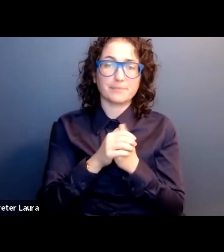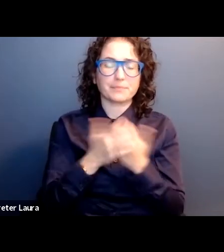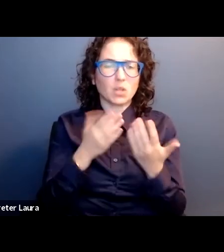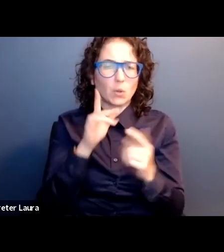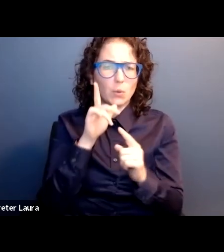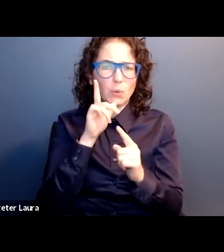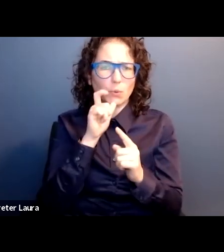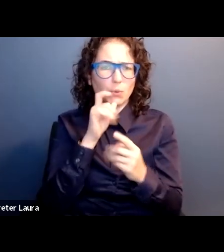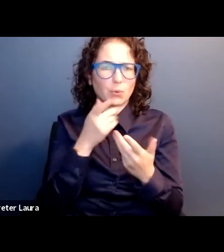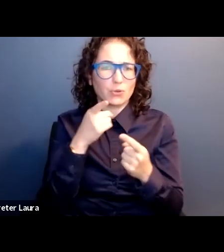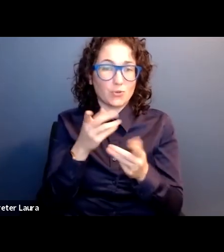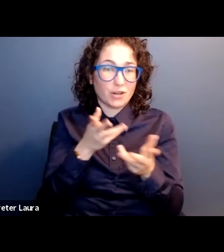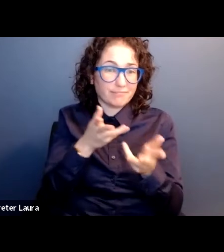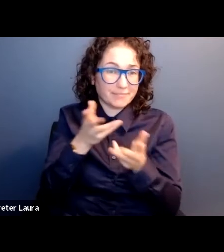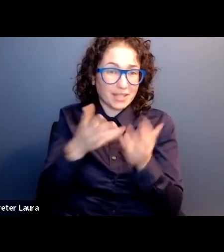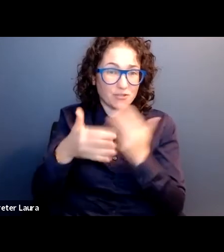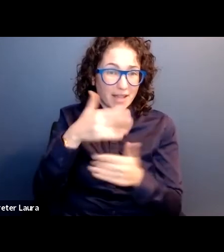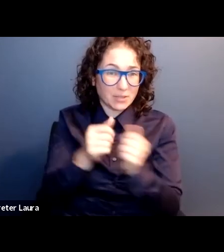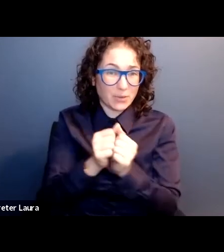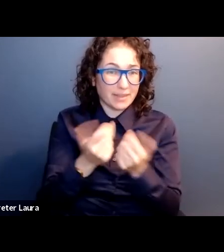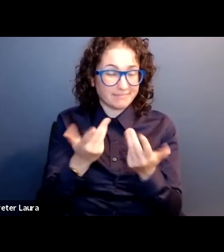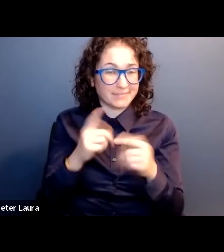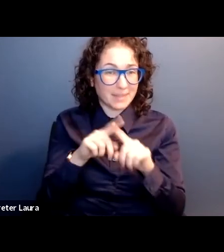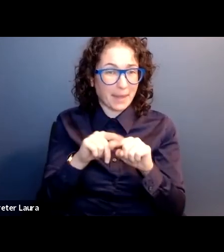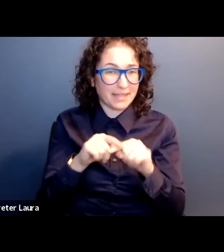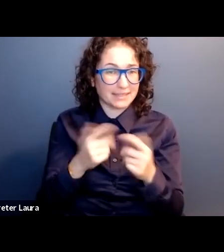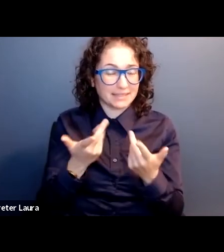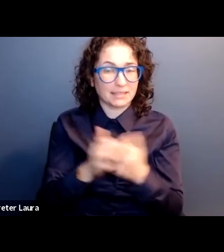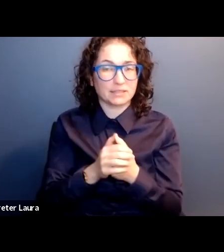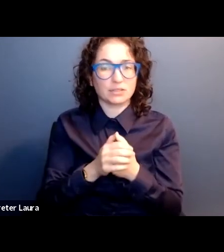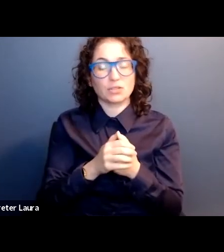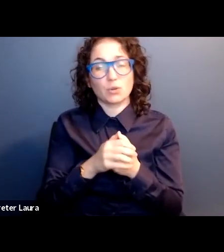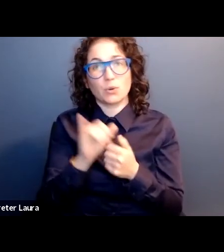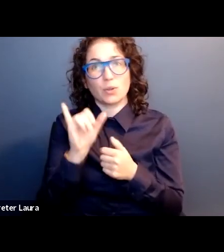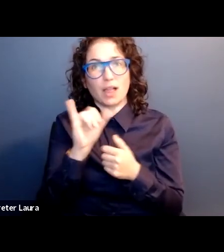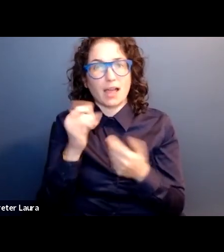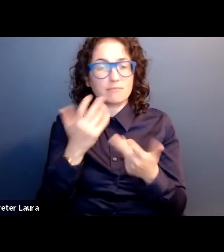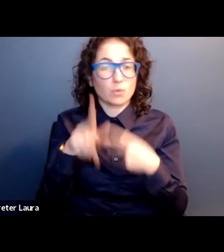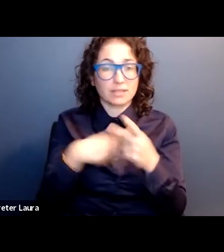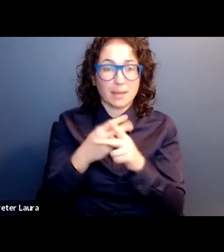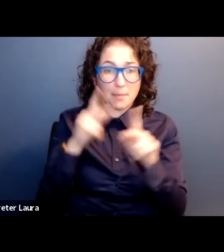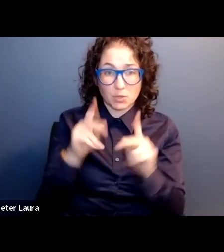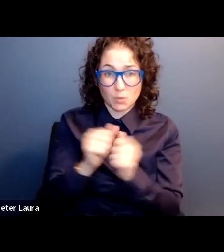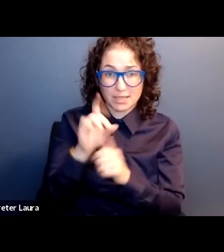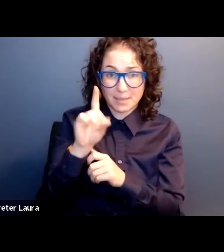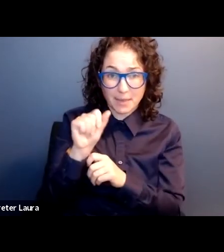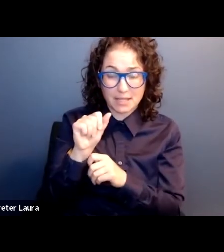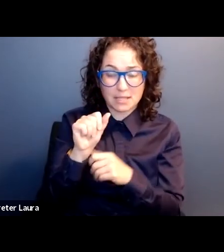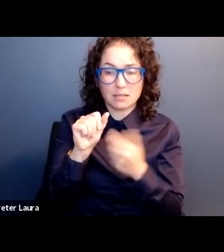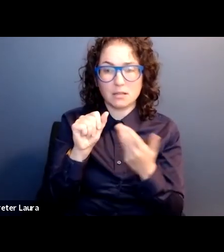who you are interact with, such as like what type of person with disability,